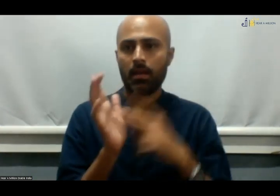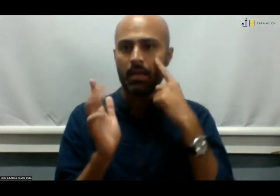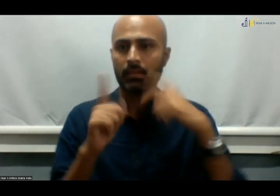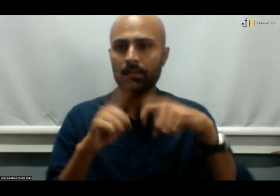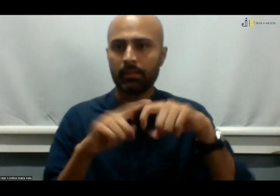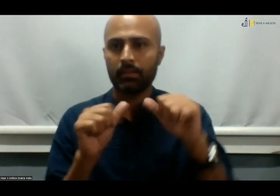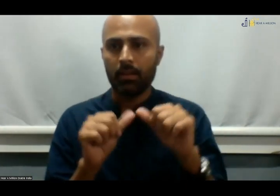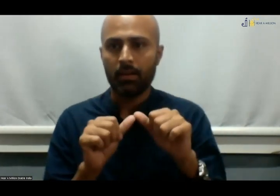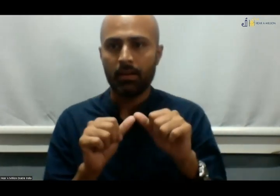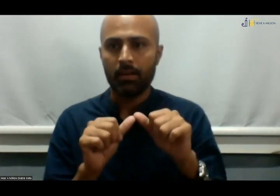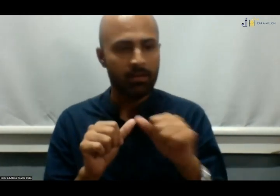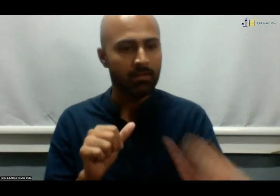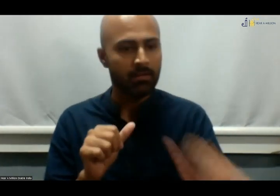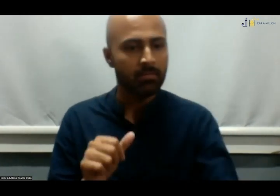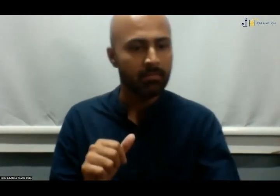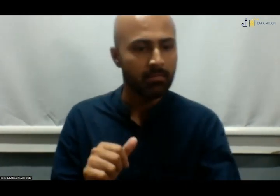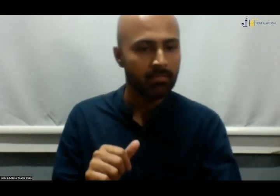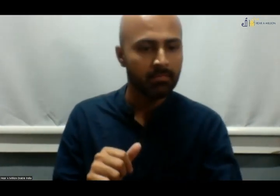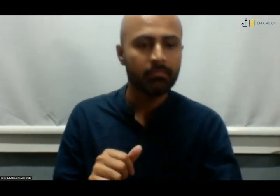Kanika?